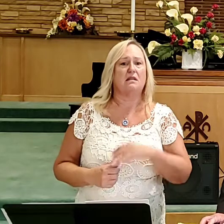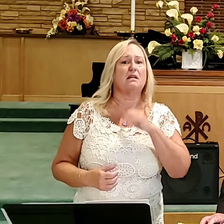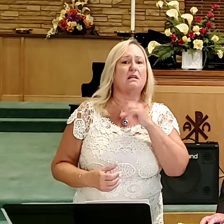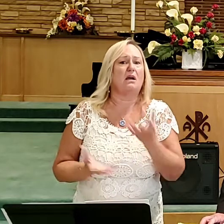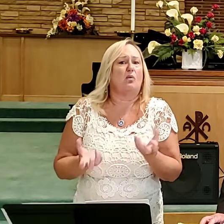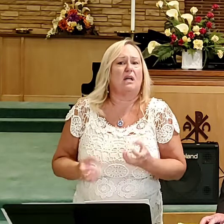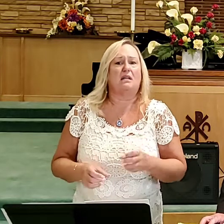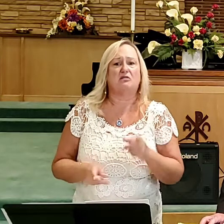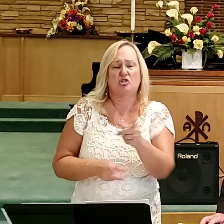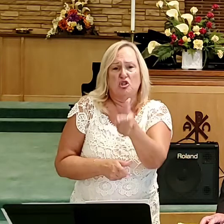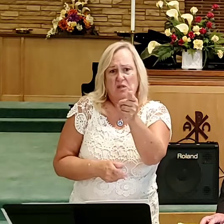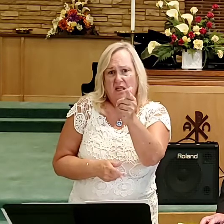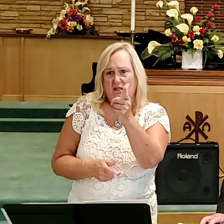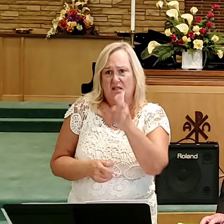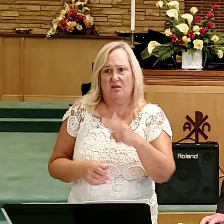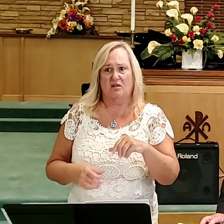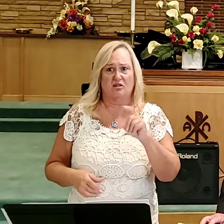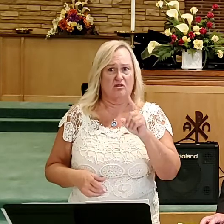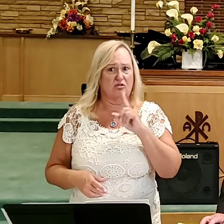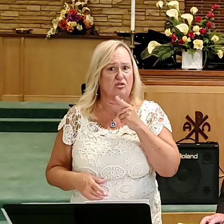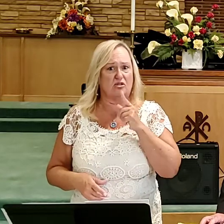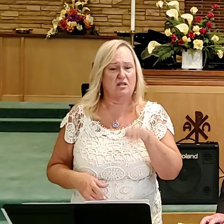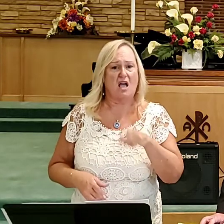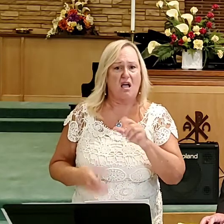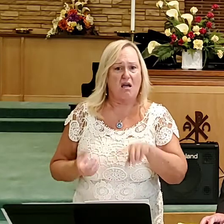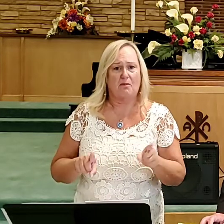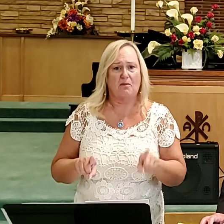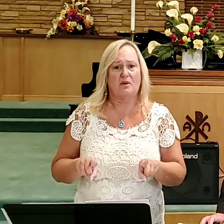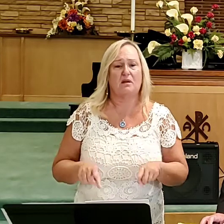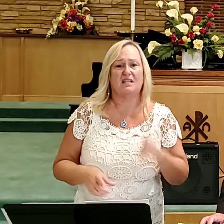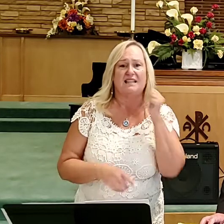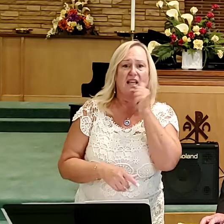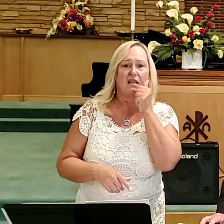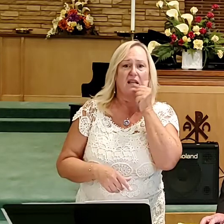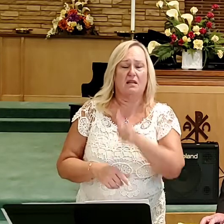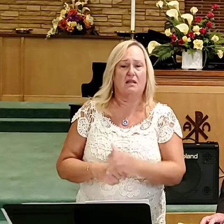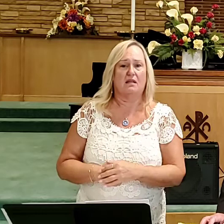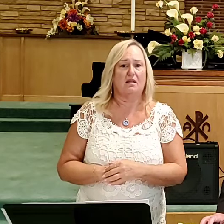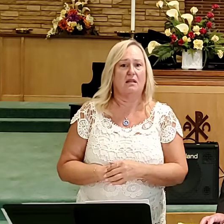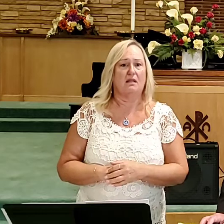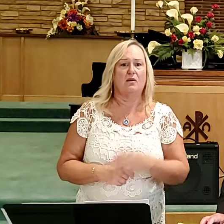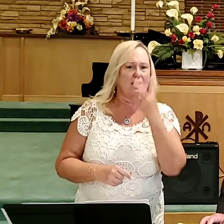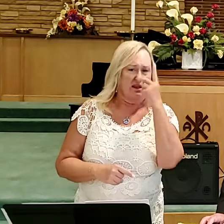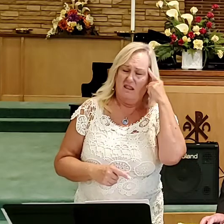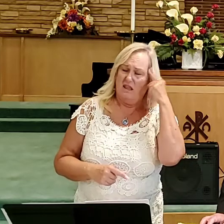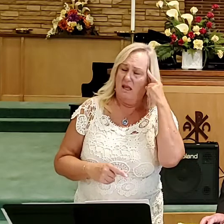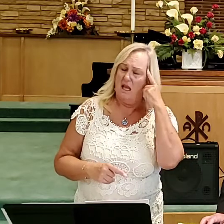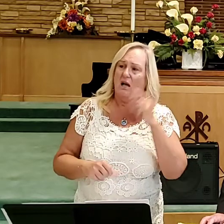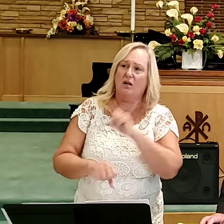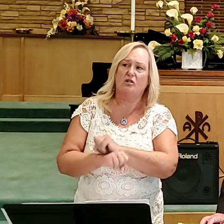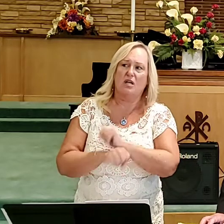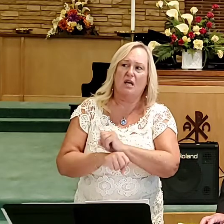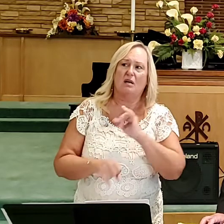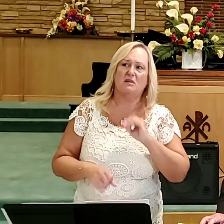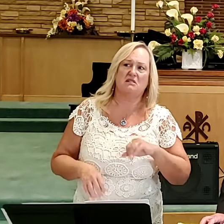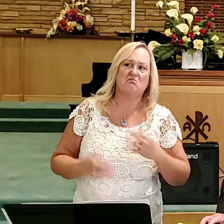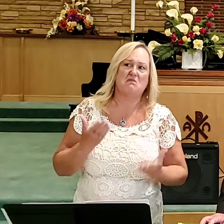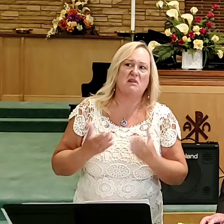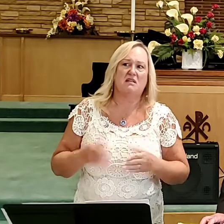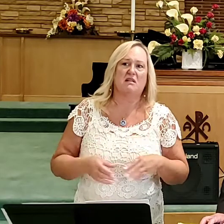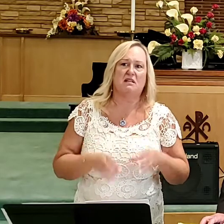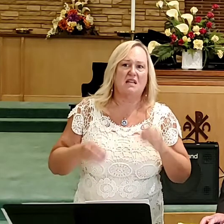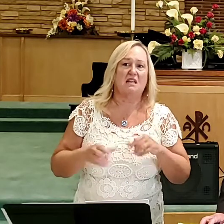unwarranted shootings on an almost daily basis. And we think our task is either to take